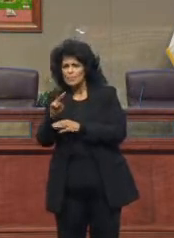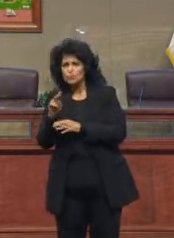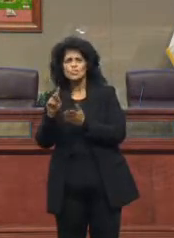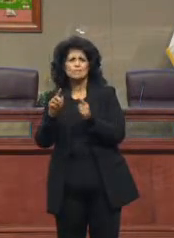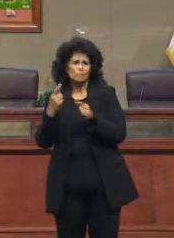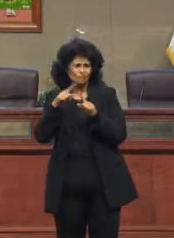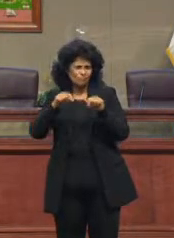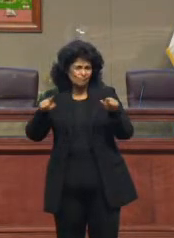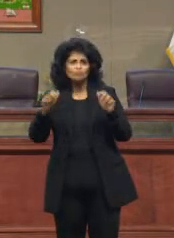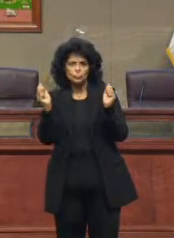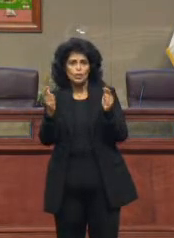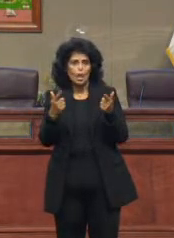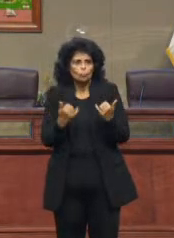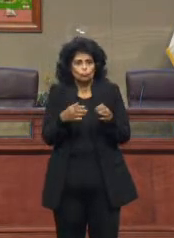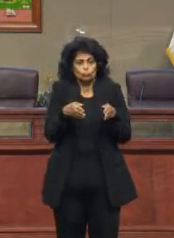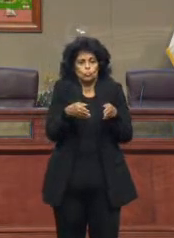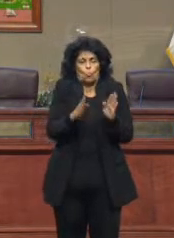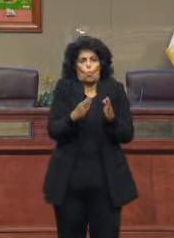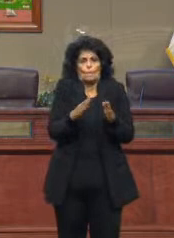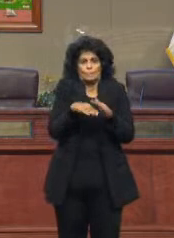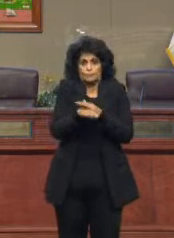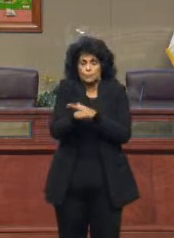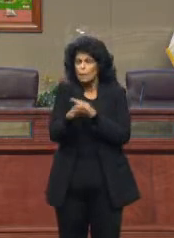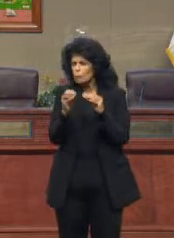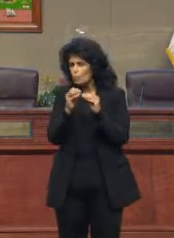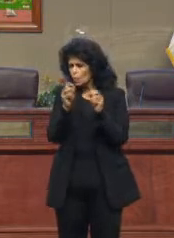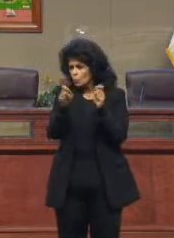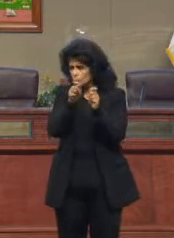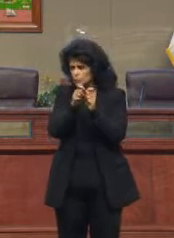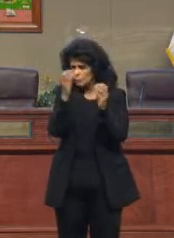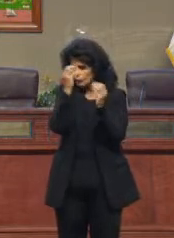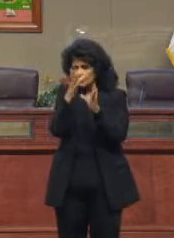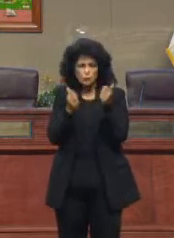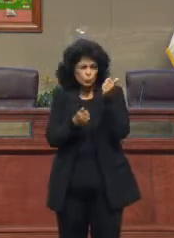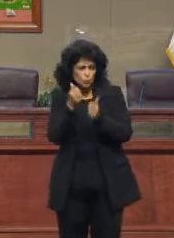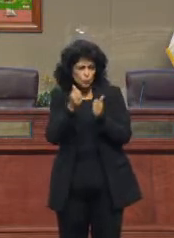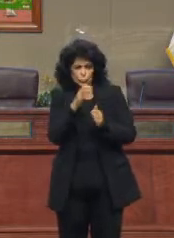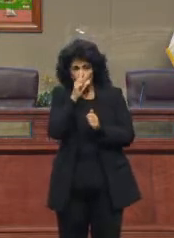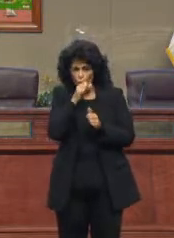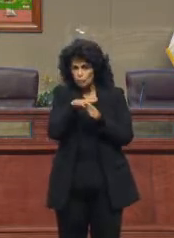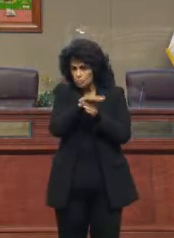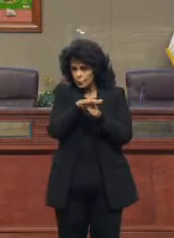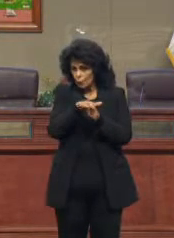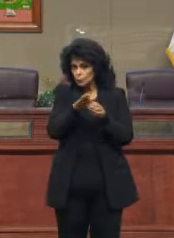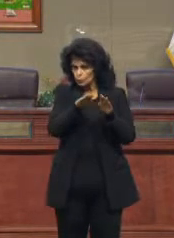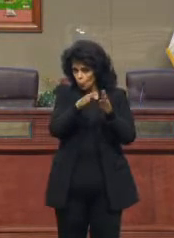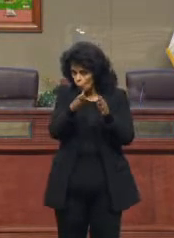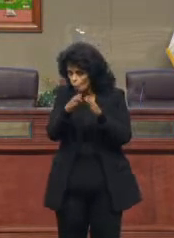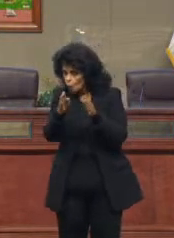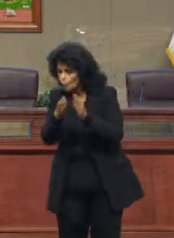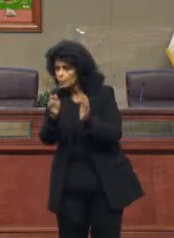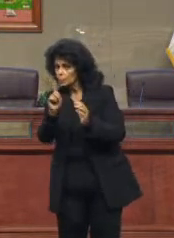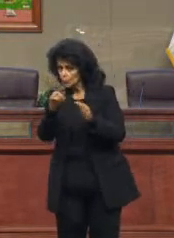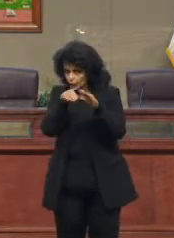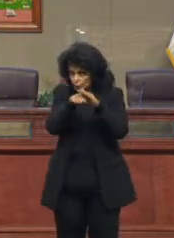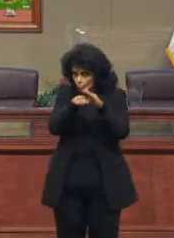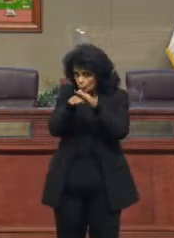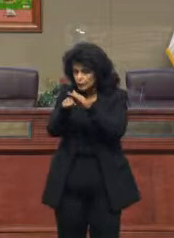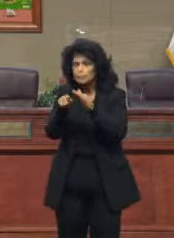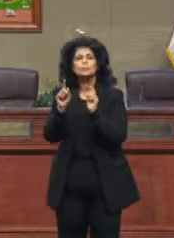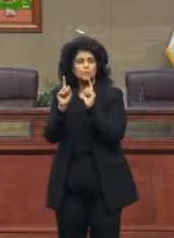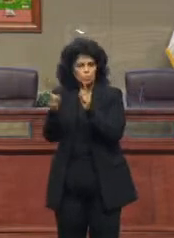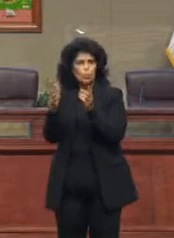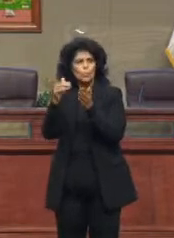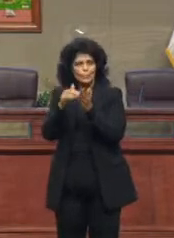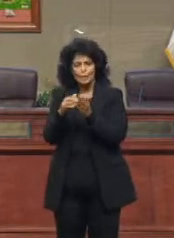utilities. For more updated information on which Orange County sites have reopened, you can go to our website again